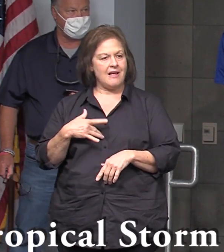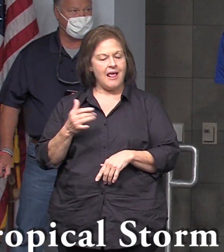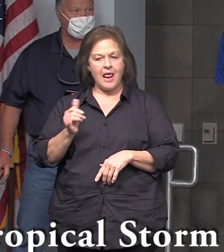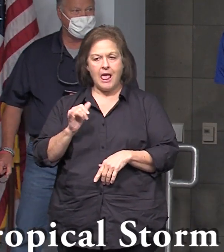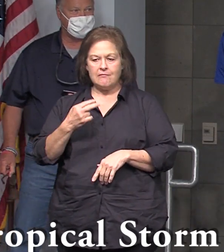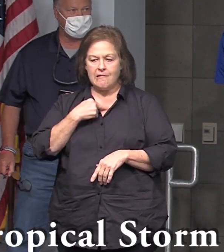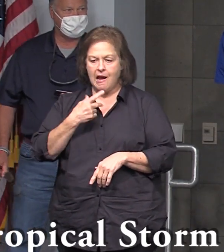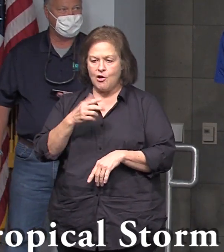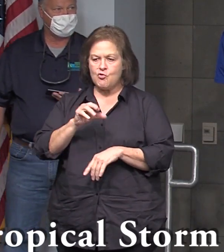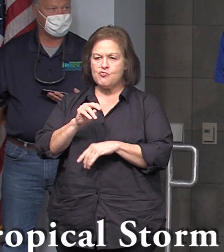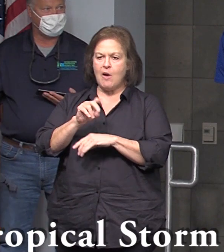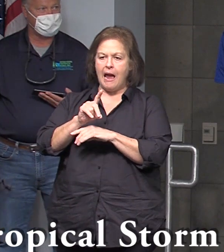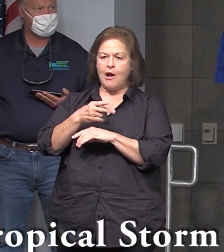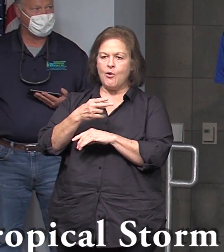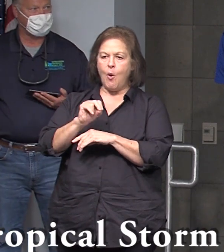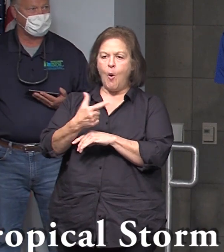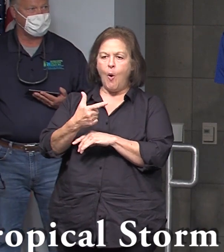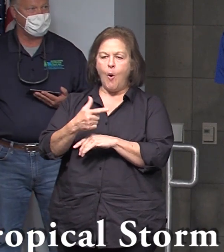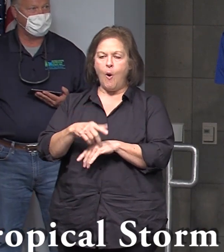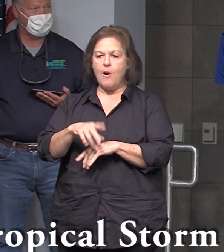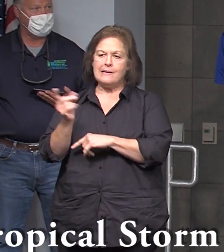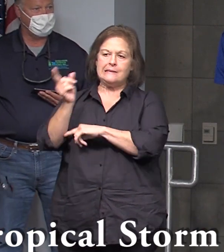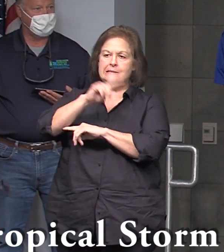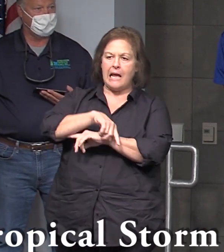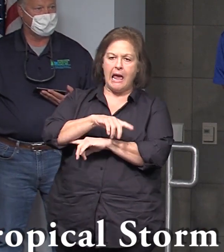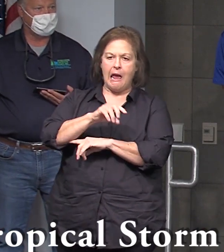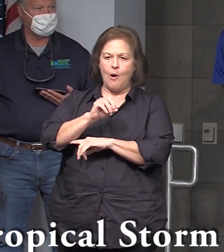movie Groundhog Day or deja vu.